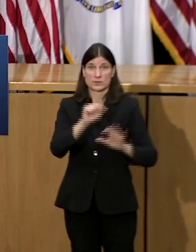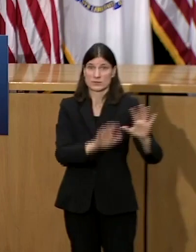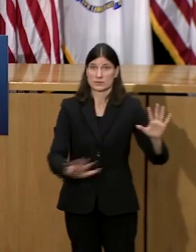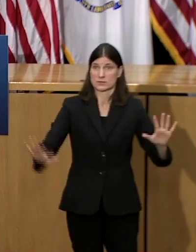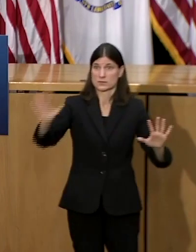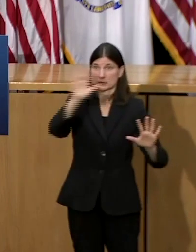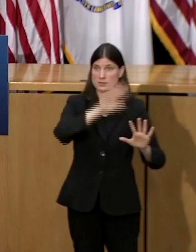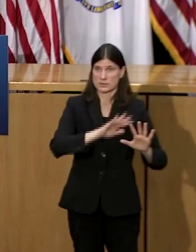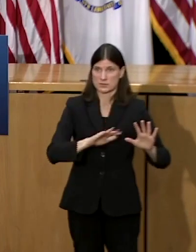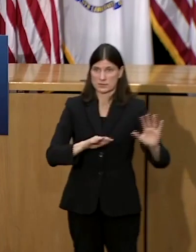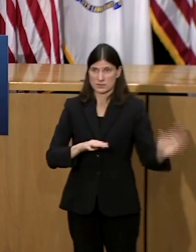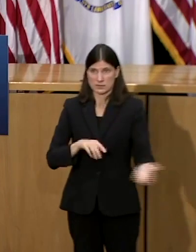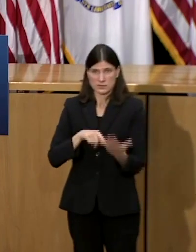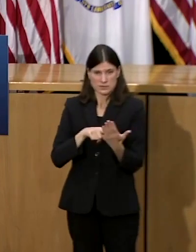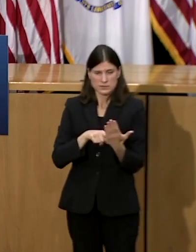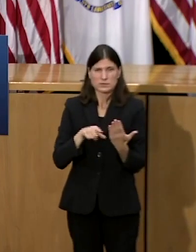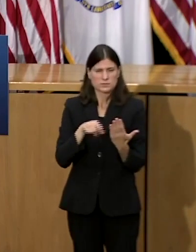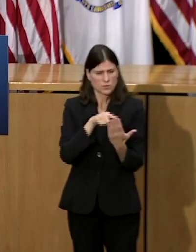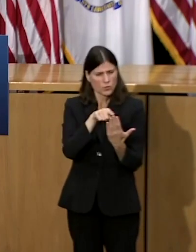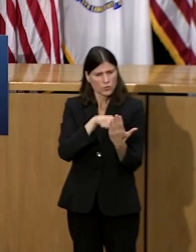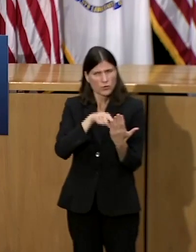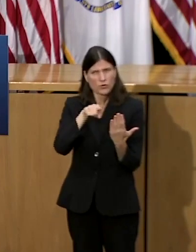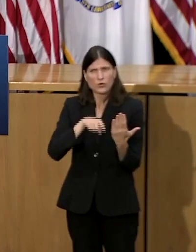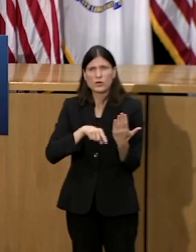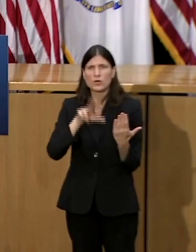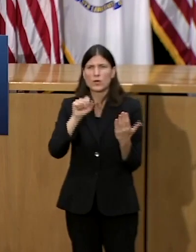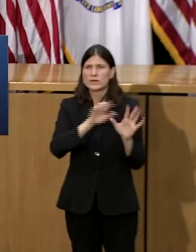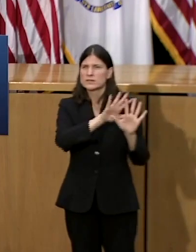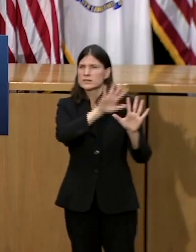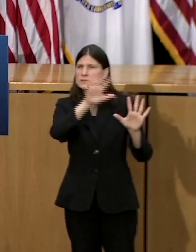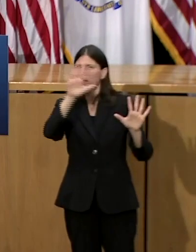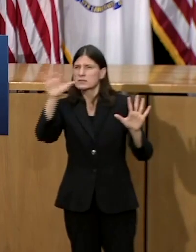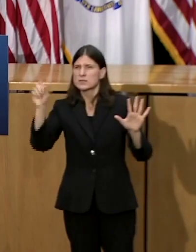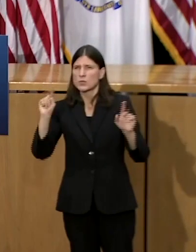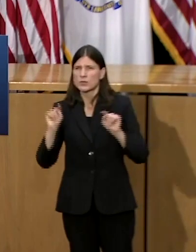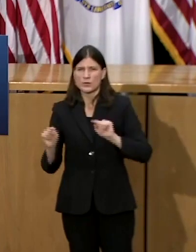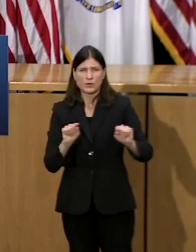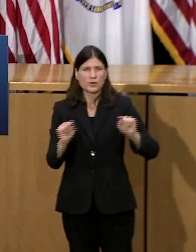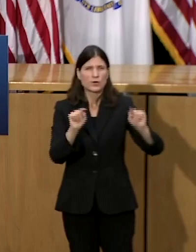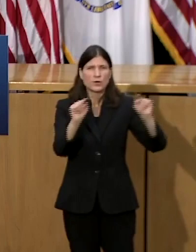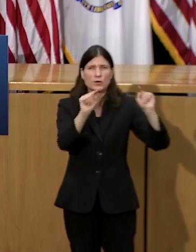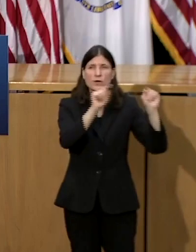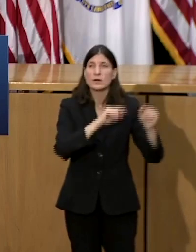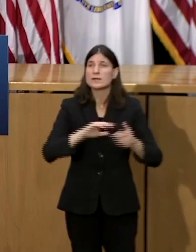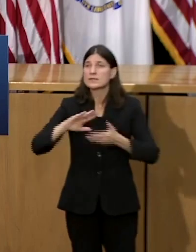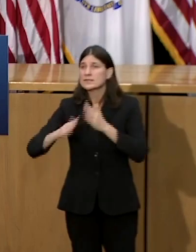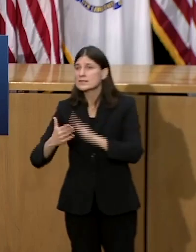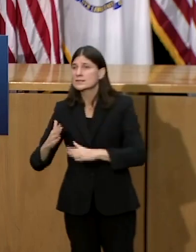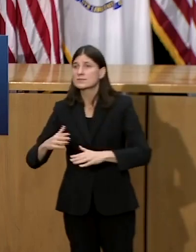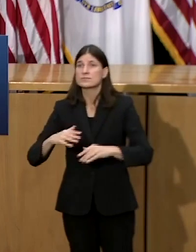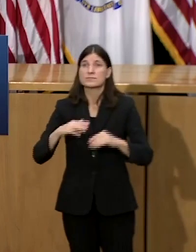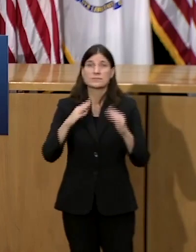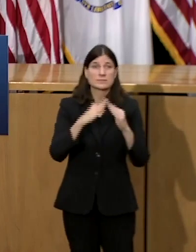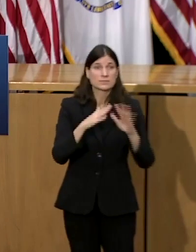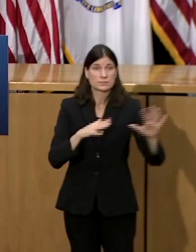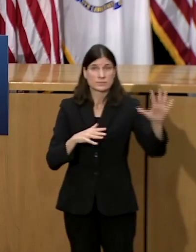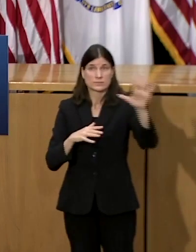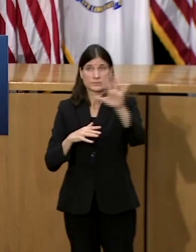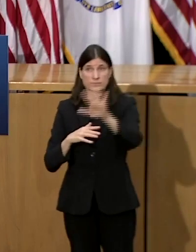the public and states and the federal government keep score with respect to how states are doing generally